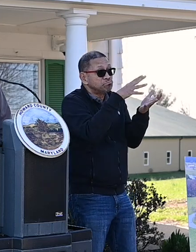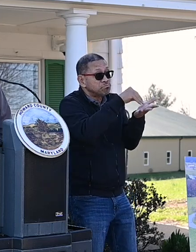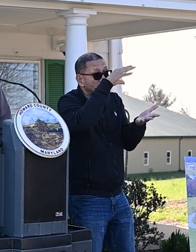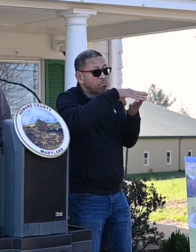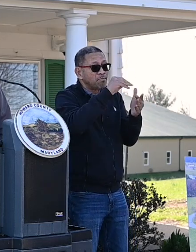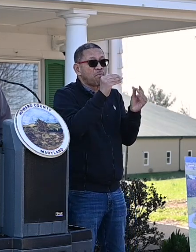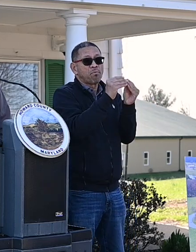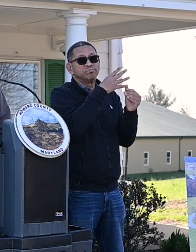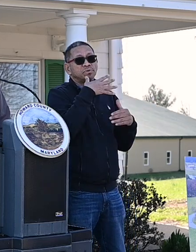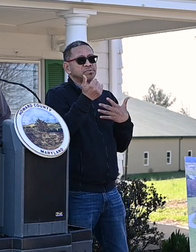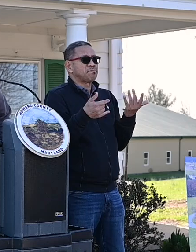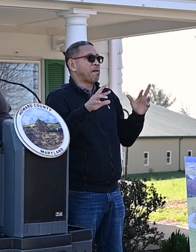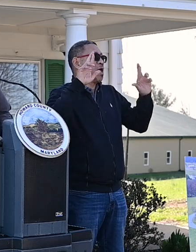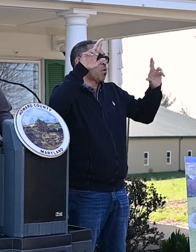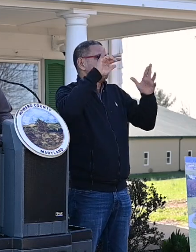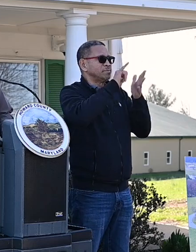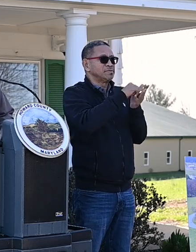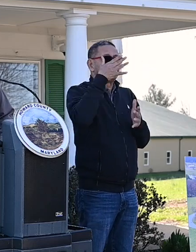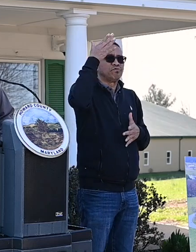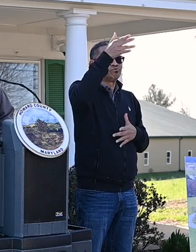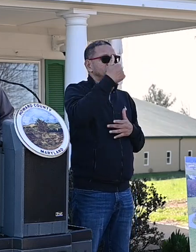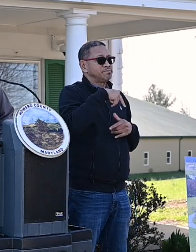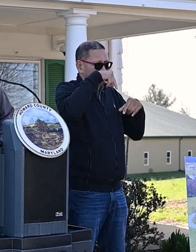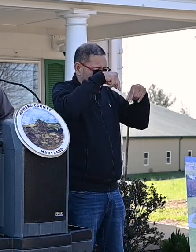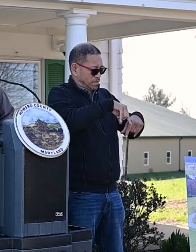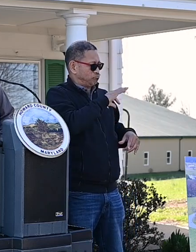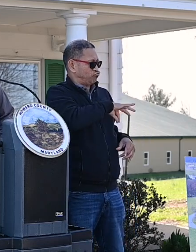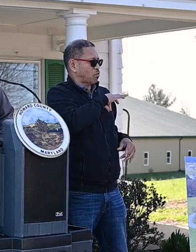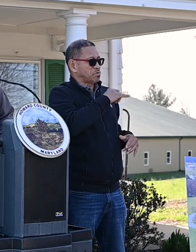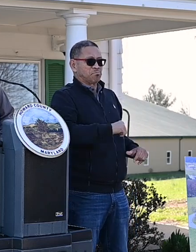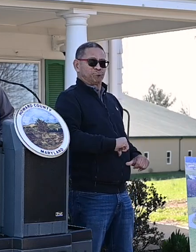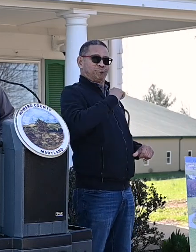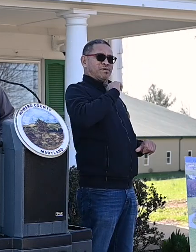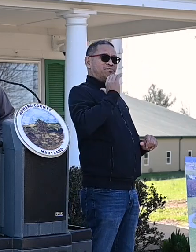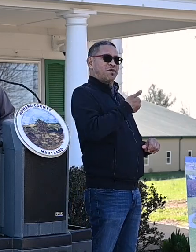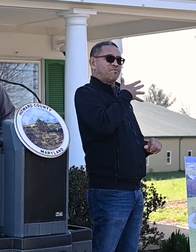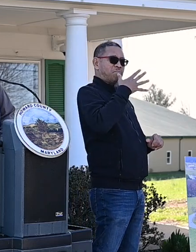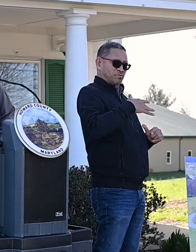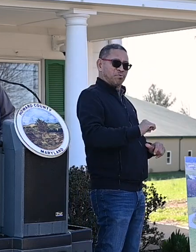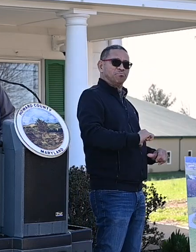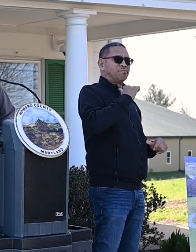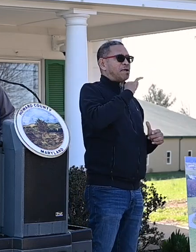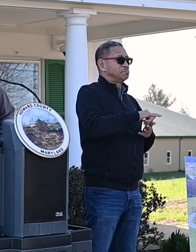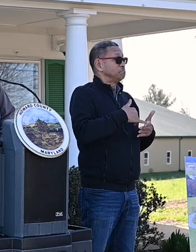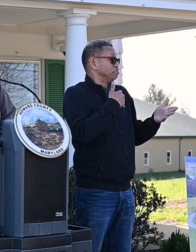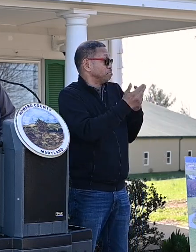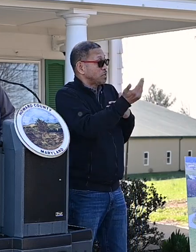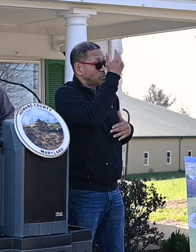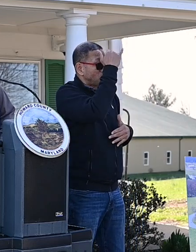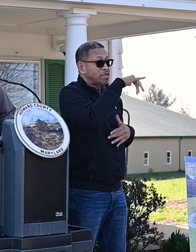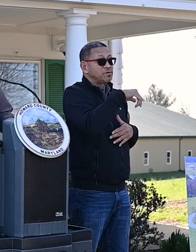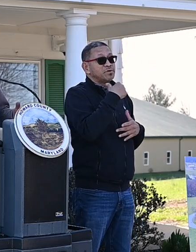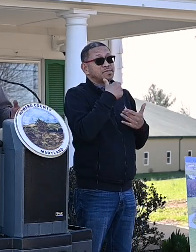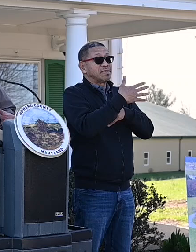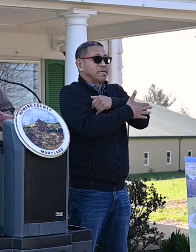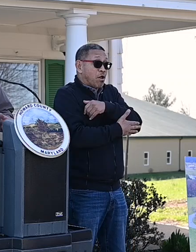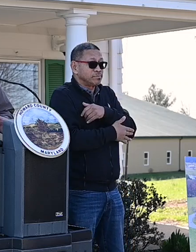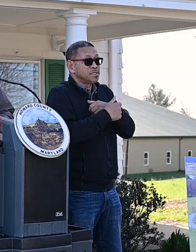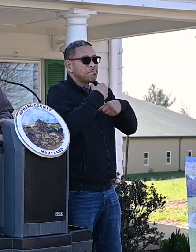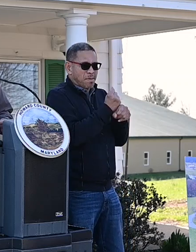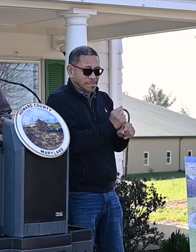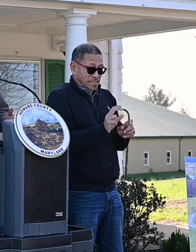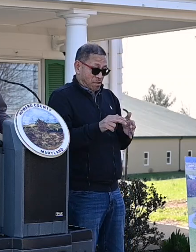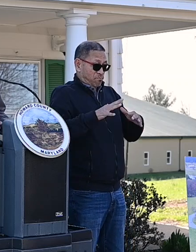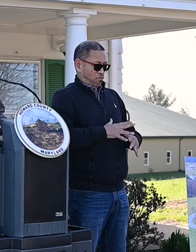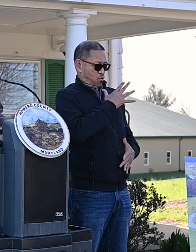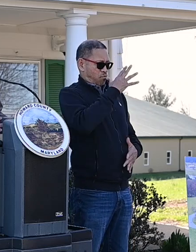it. My hope is that this is going to be a source of pride for our farmers. Whether you know it or not, you know, the county is making this formal